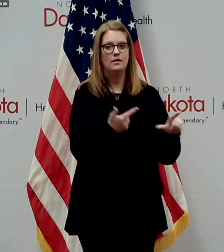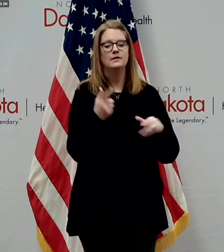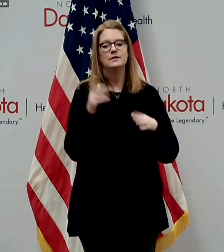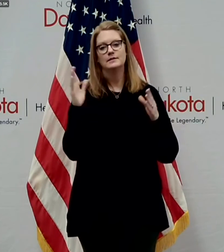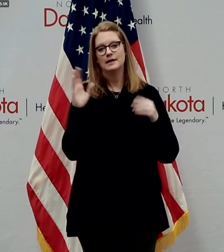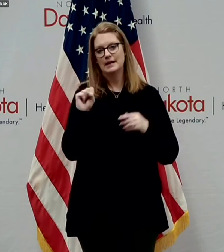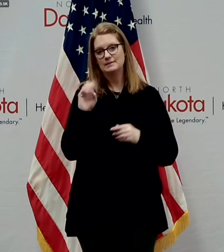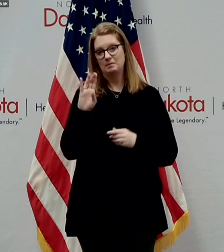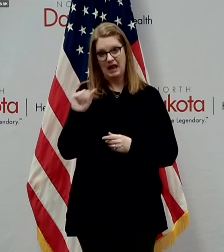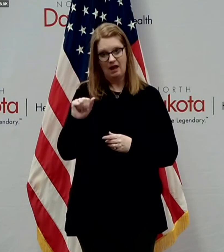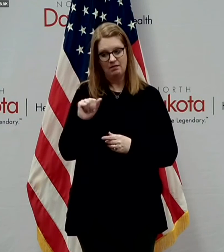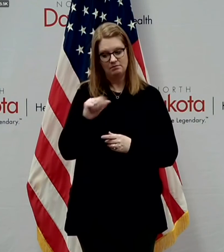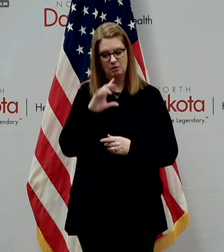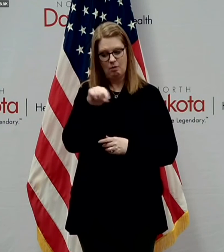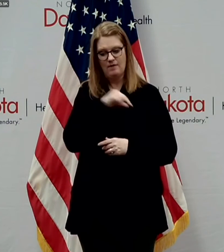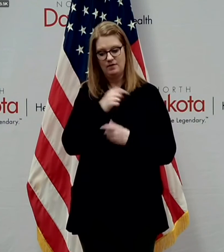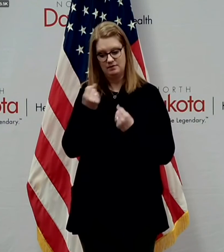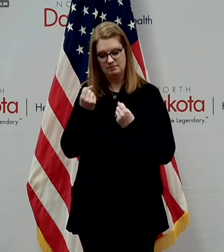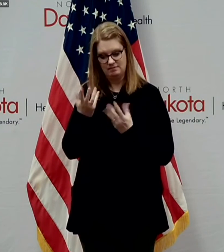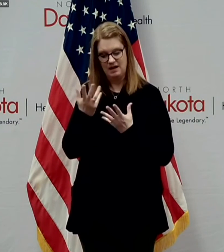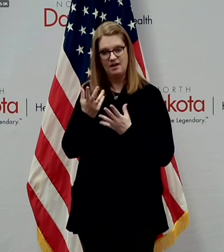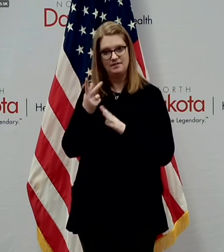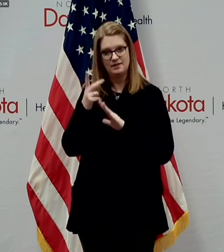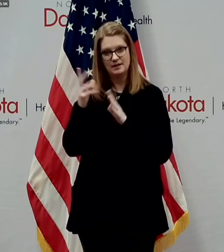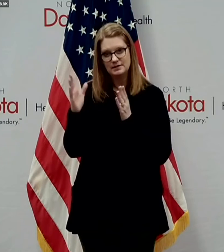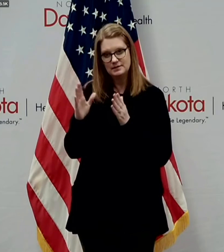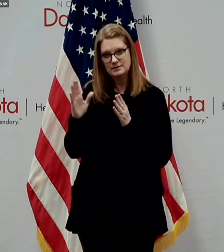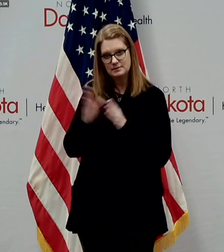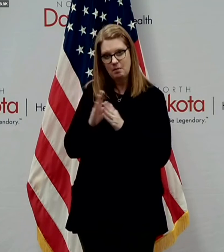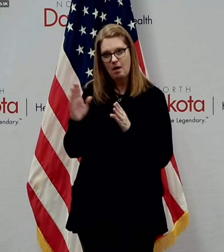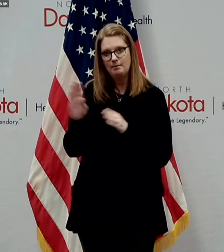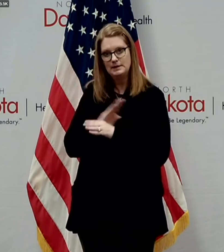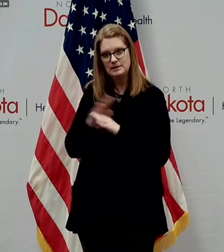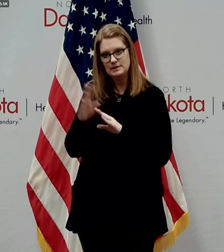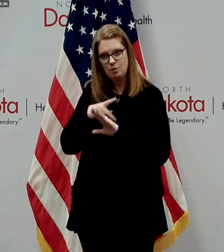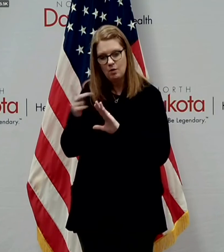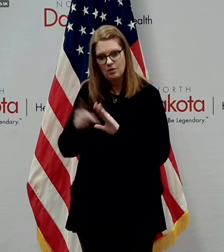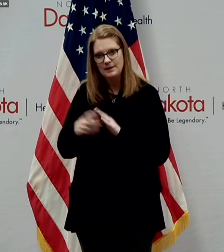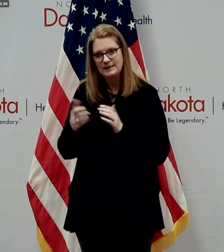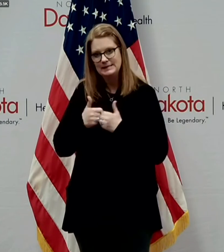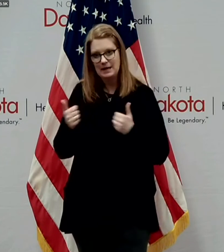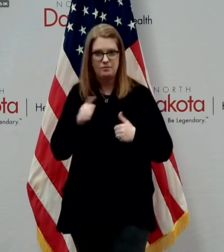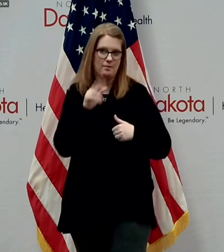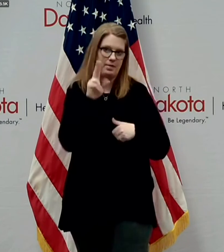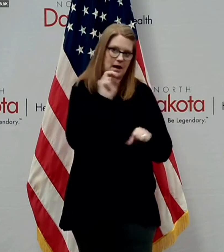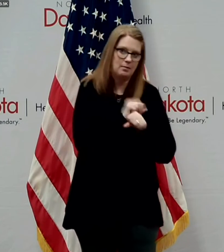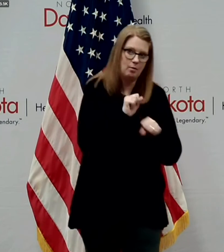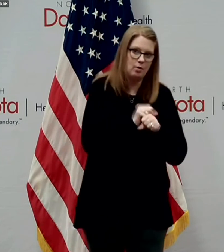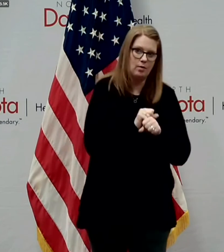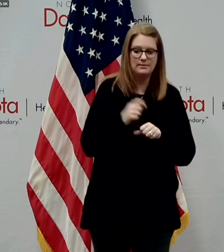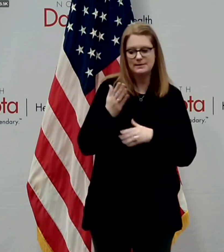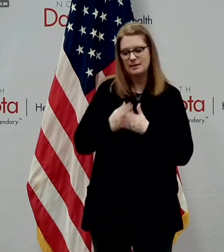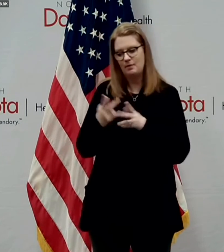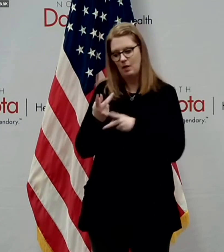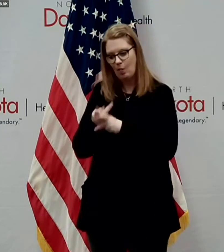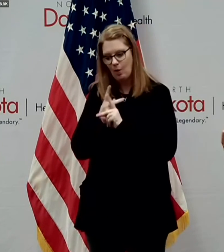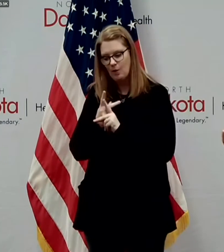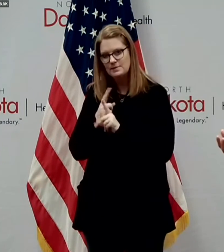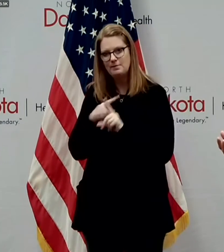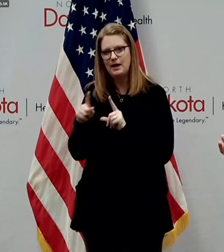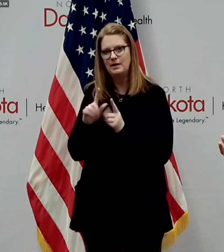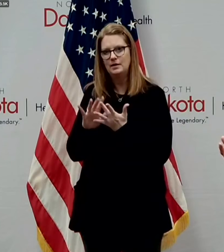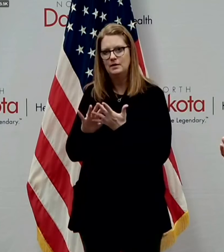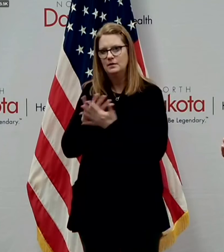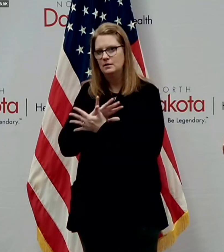then you can qualify for a number of the small business programs separate from the unemployment, which then some of those are loans actually, but they're disguised